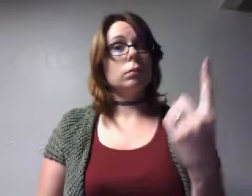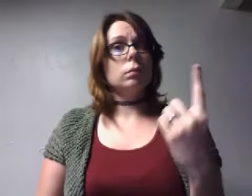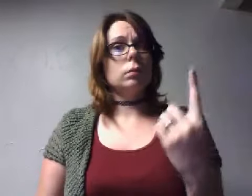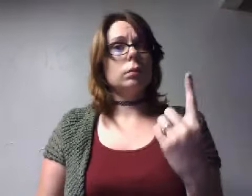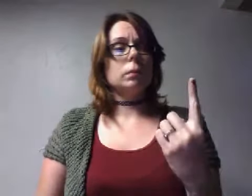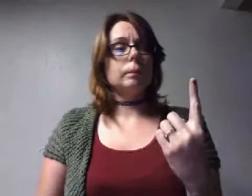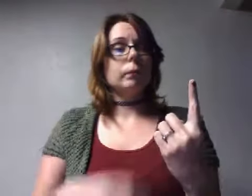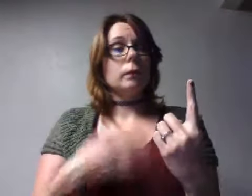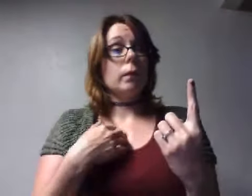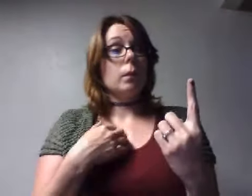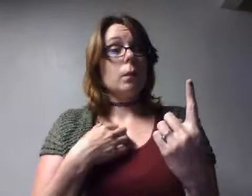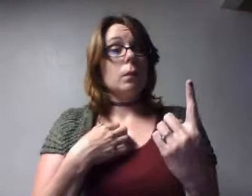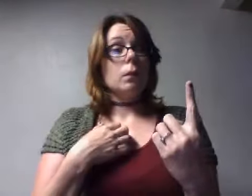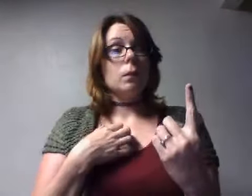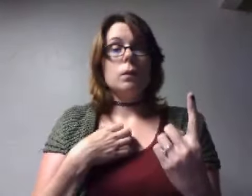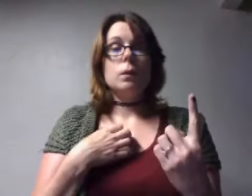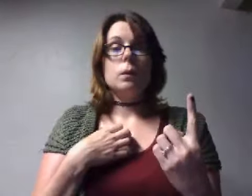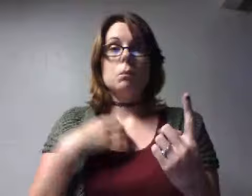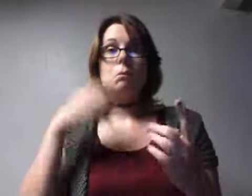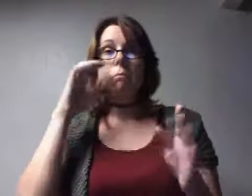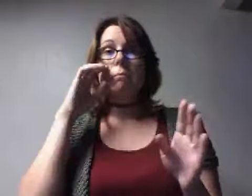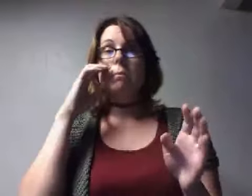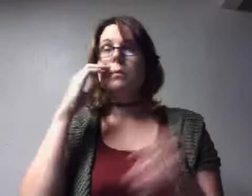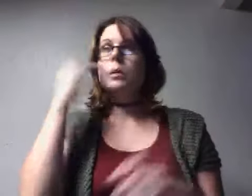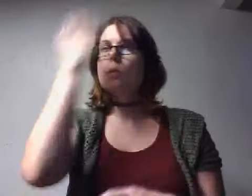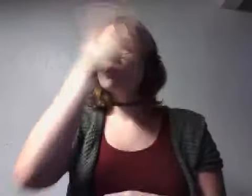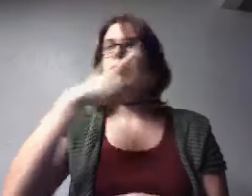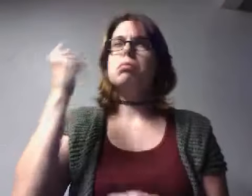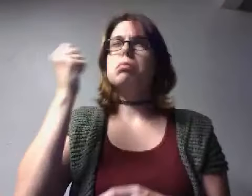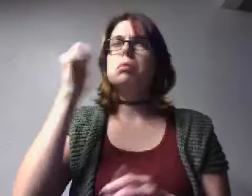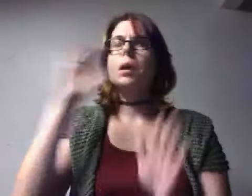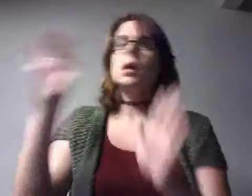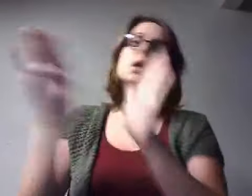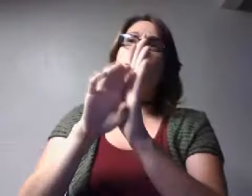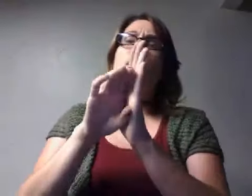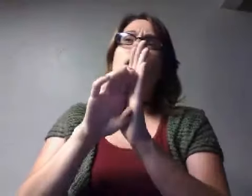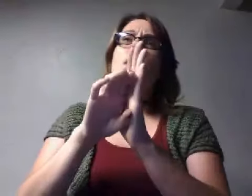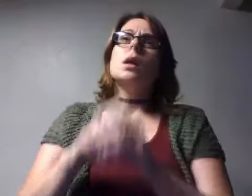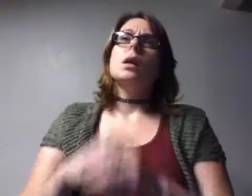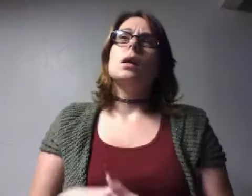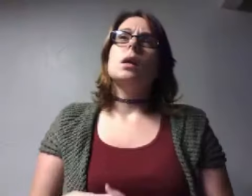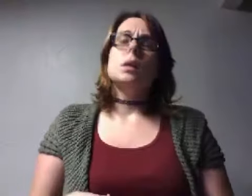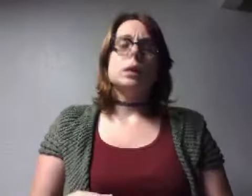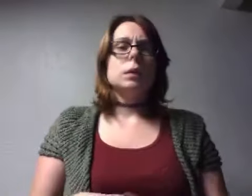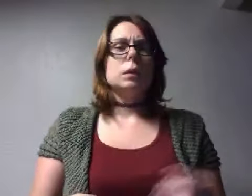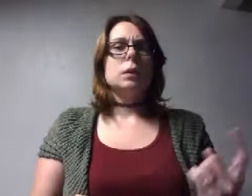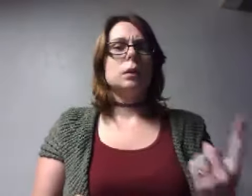of an artistic expression, or there'll be a person who comes up and they're disgusted by it and they don't like it